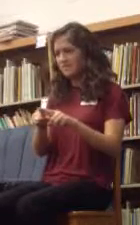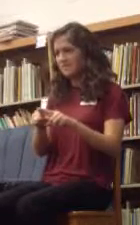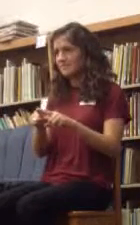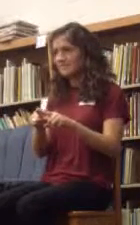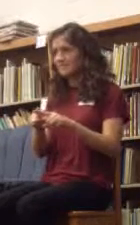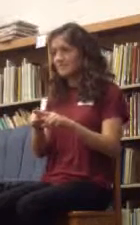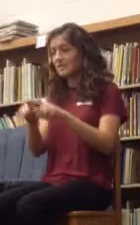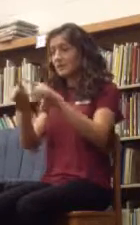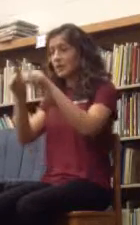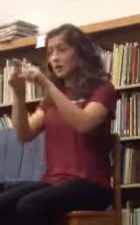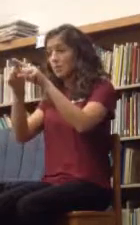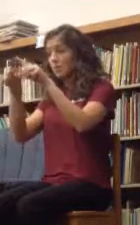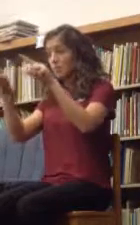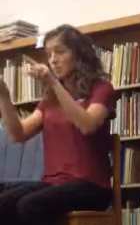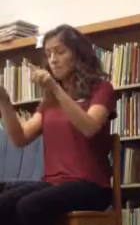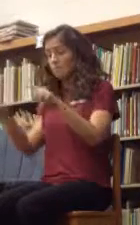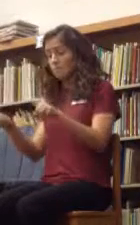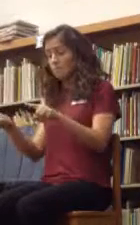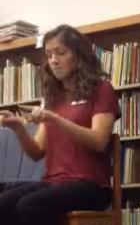and medium squares